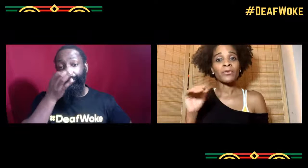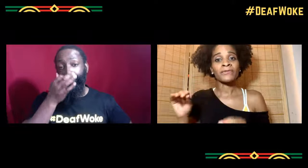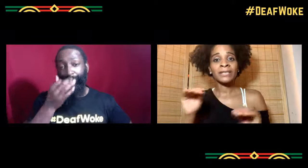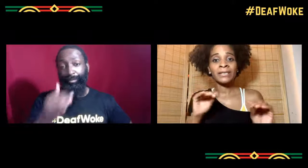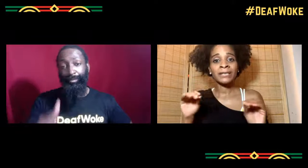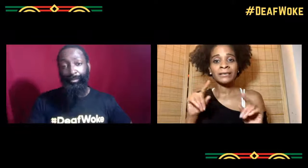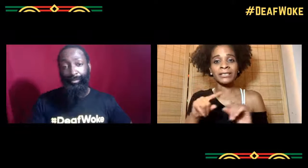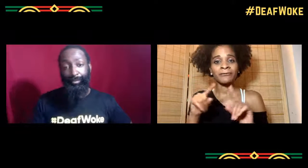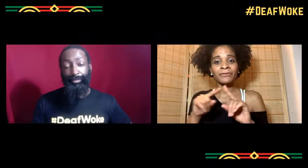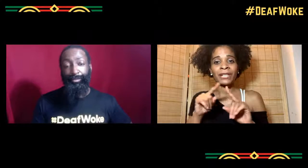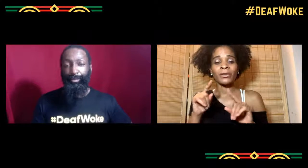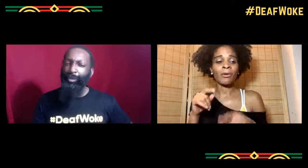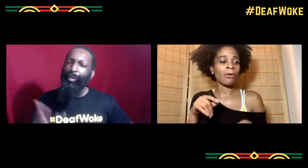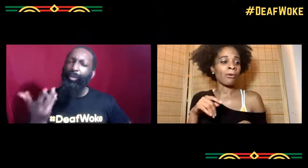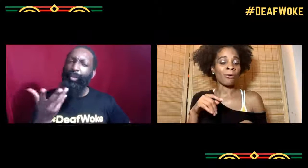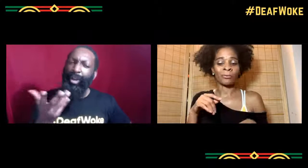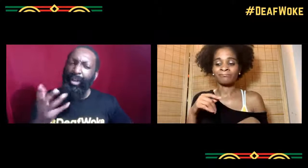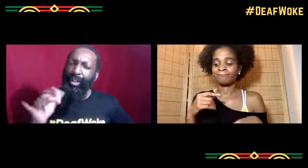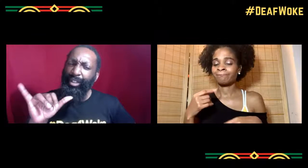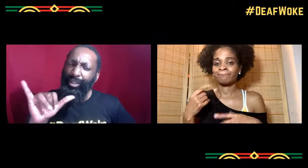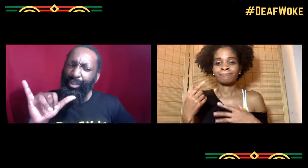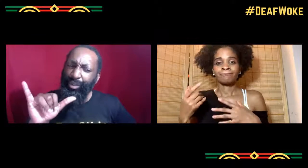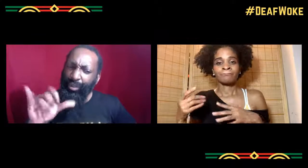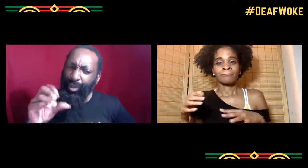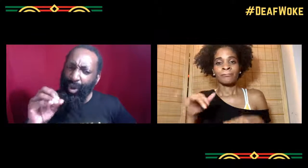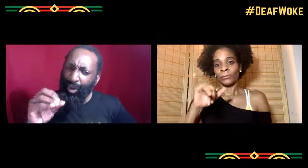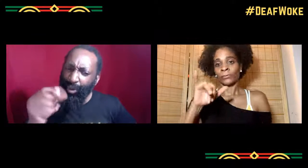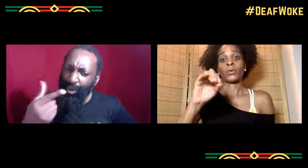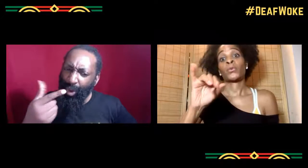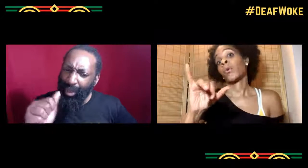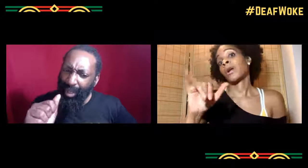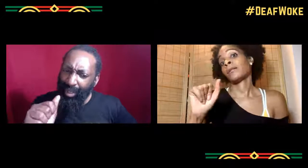I do different workouts like yoga.